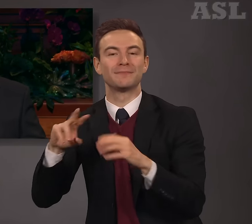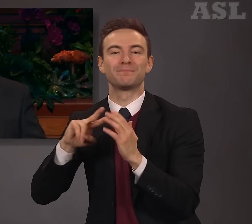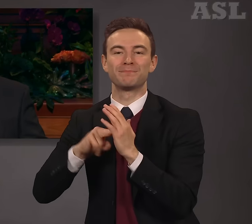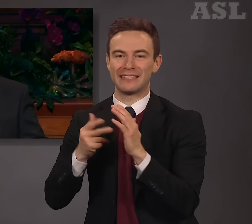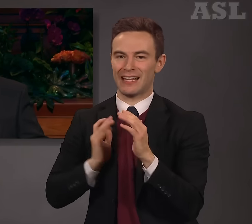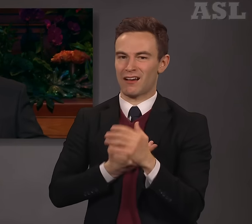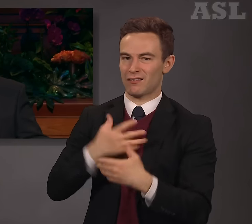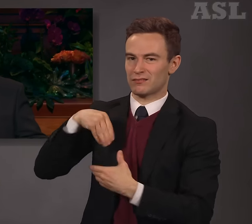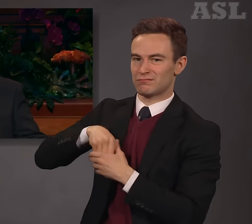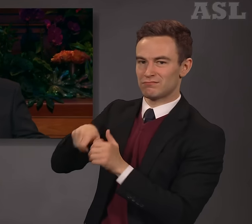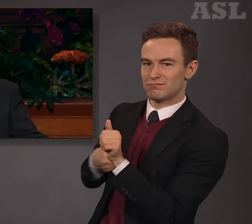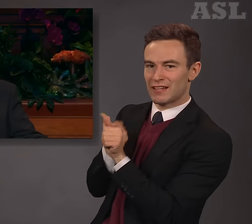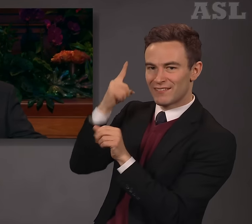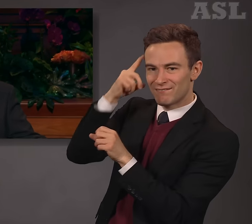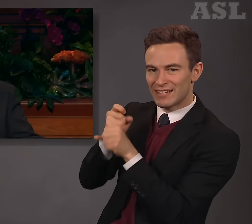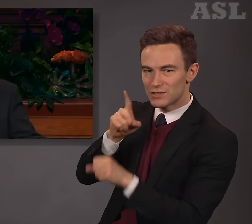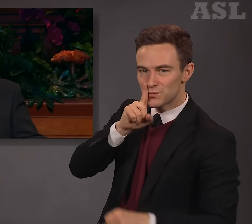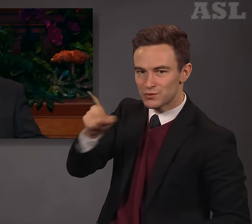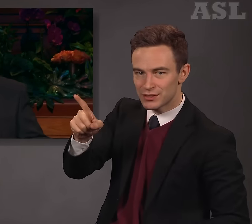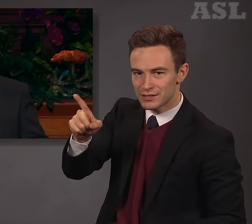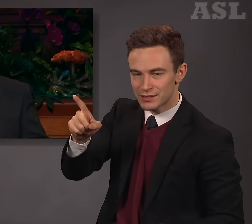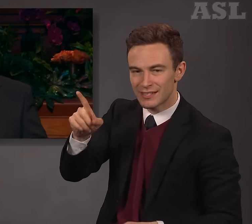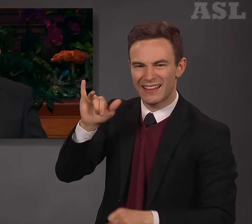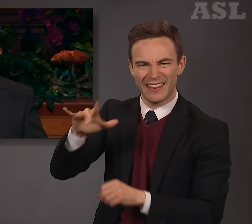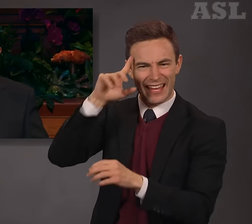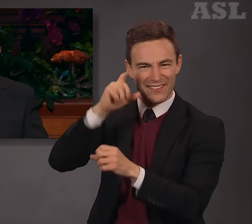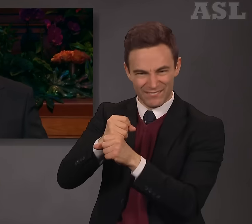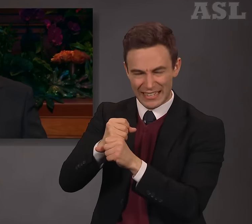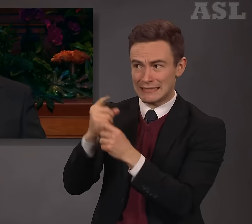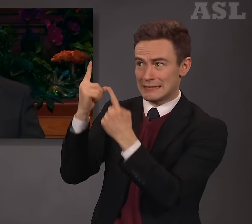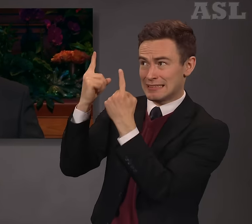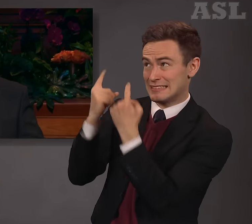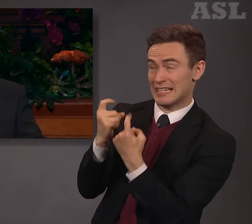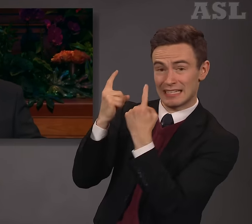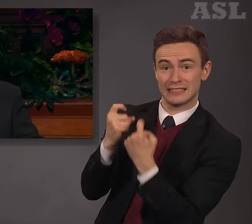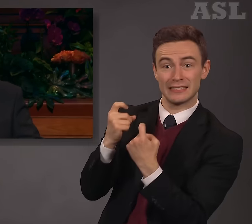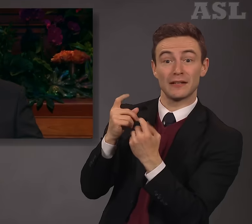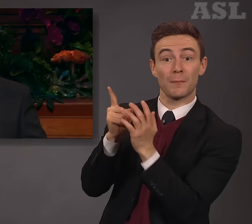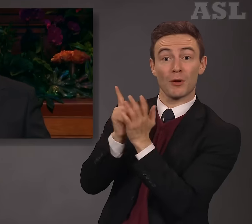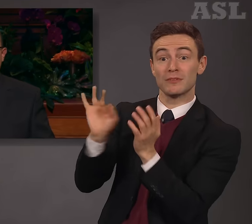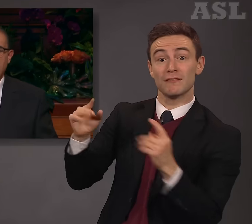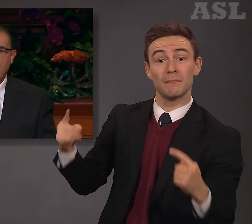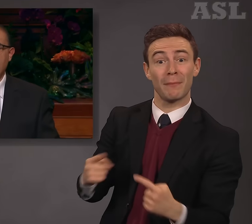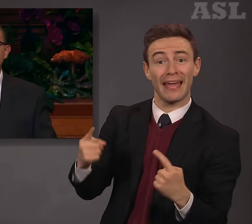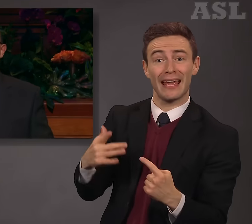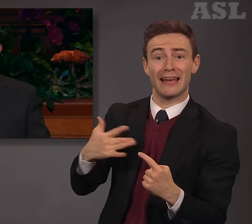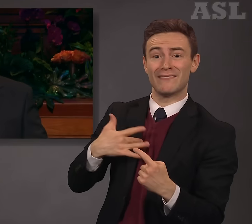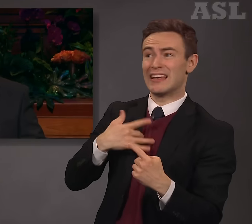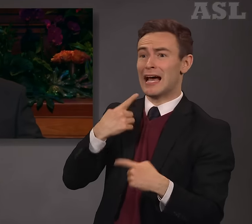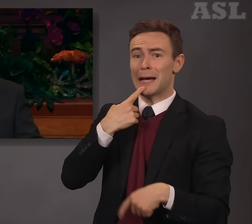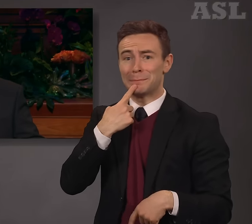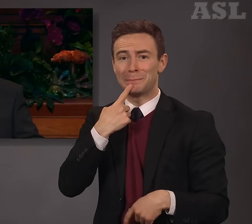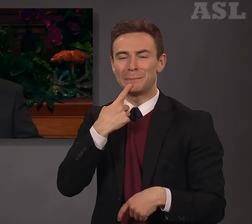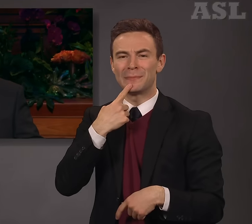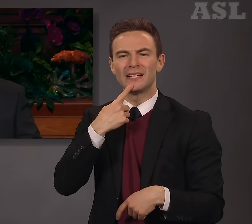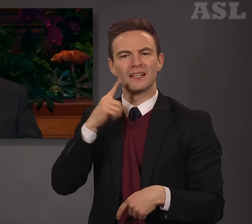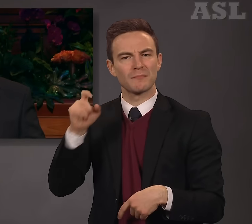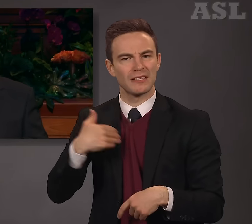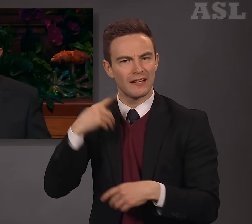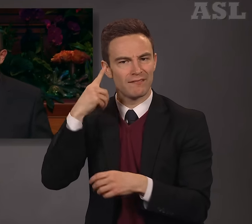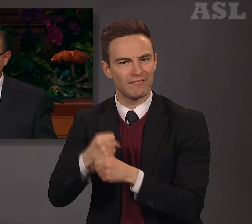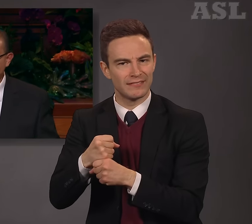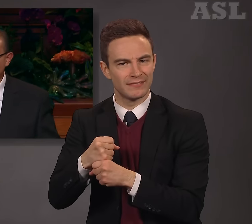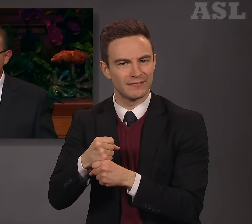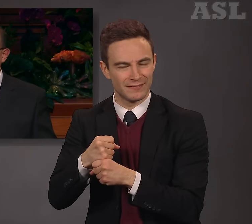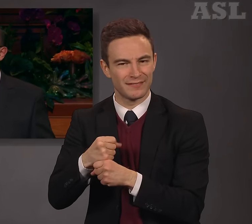is real, faith that is tested in moments of pain, fear, or disappointment. I suggest you consider the